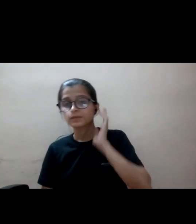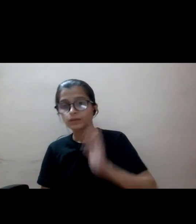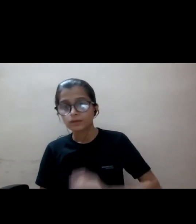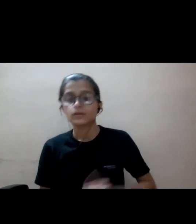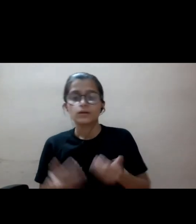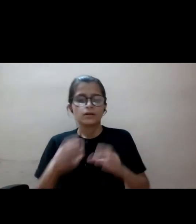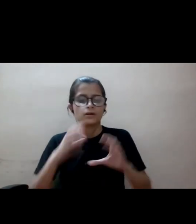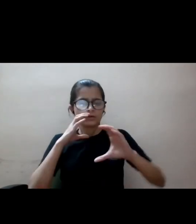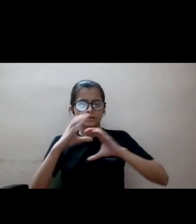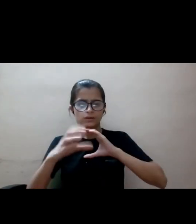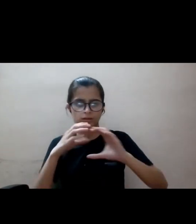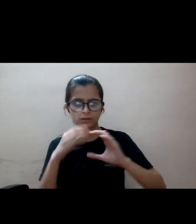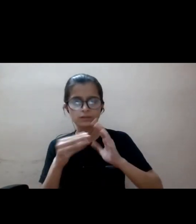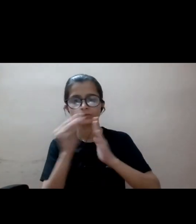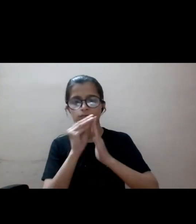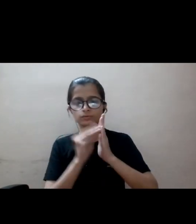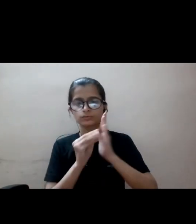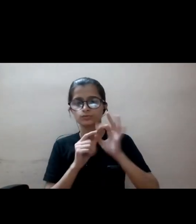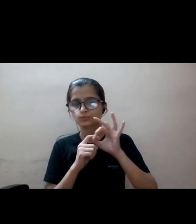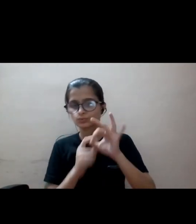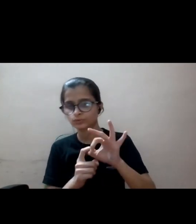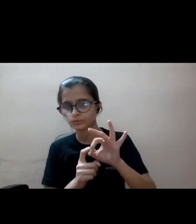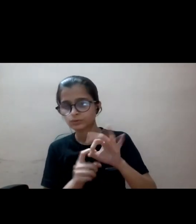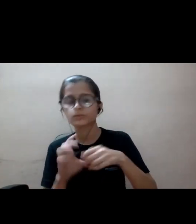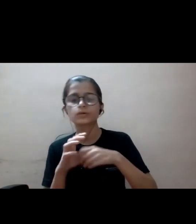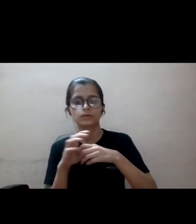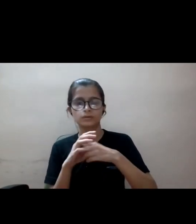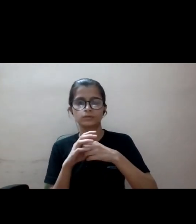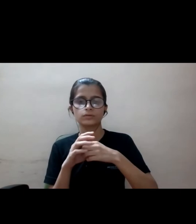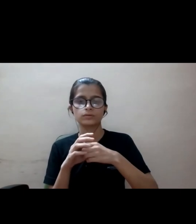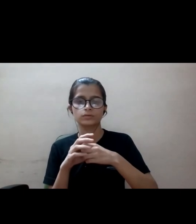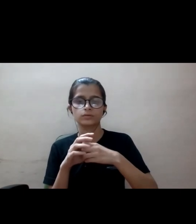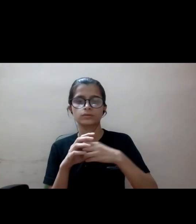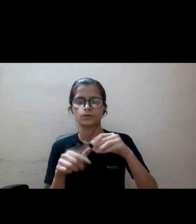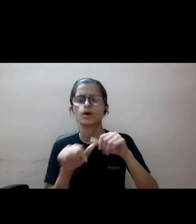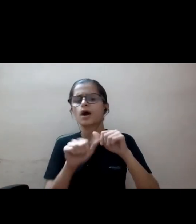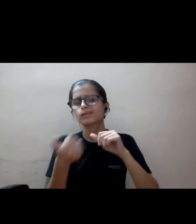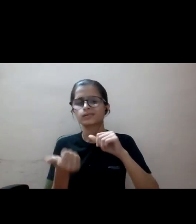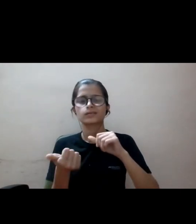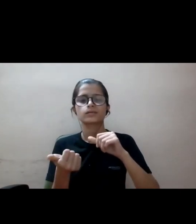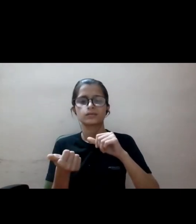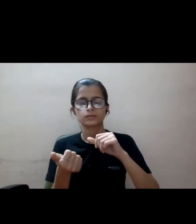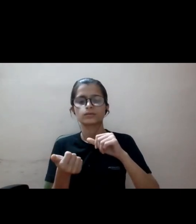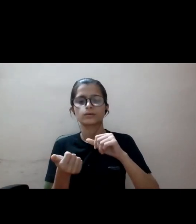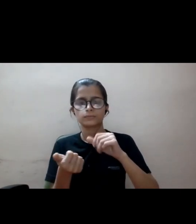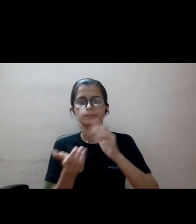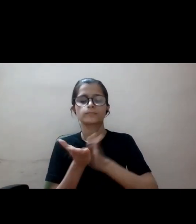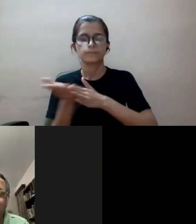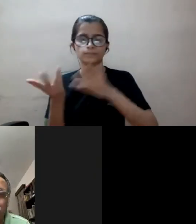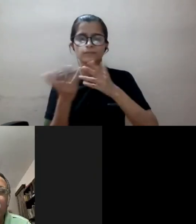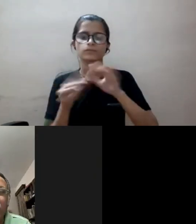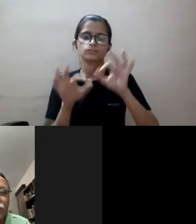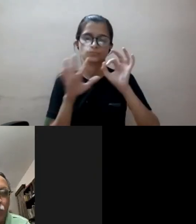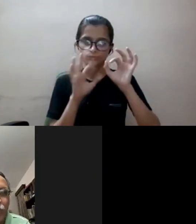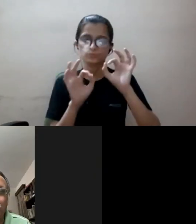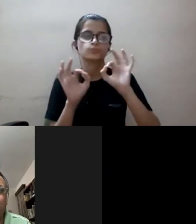that you're talking about an alternative aesthetics, your alternative, you know. So it's a wonderful thing to